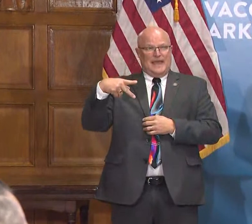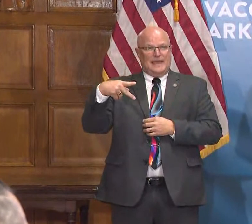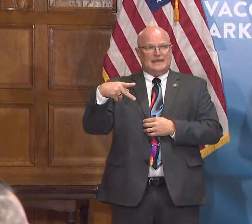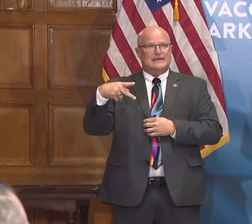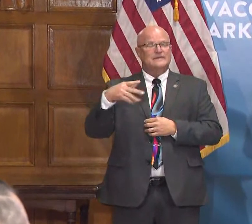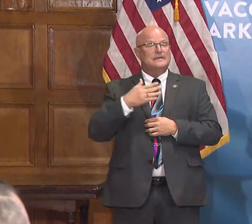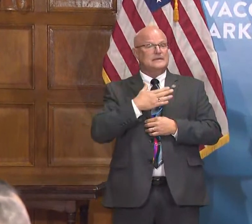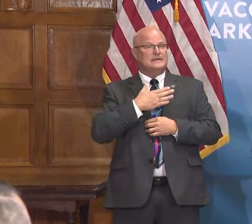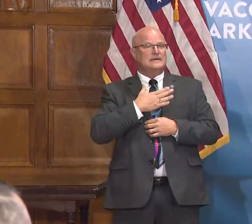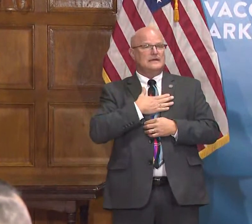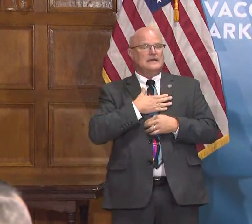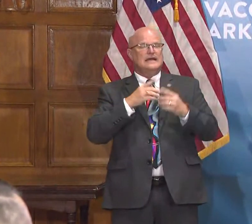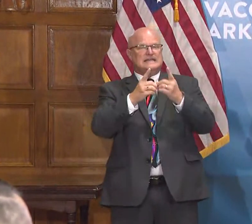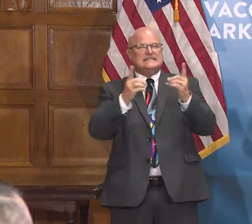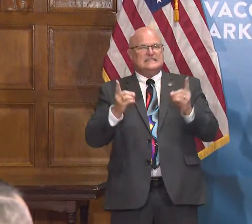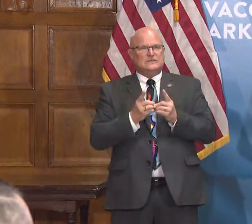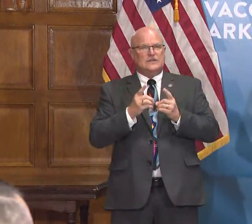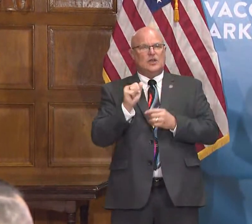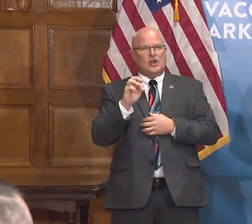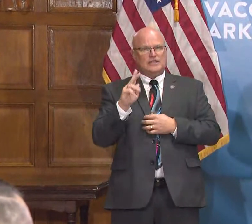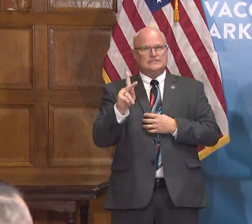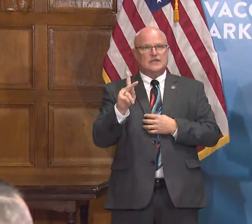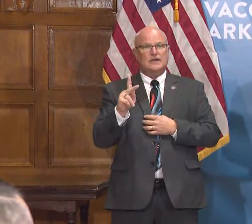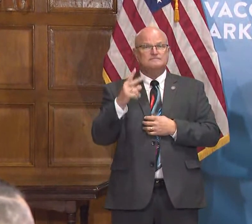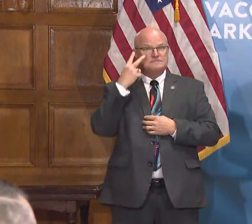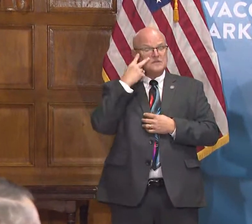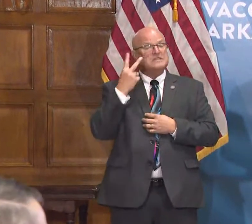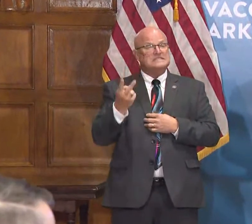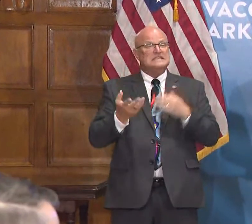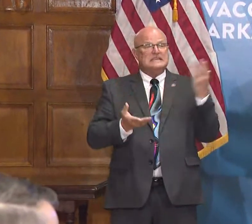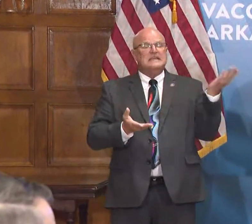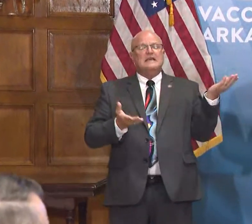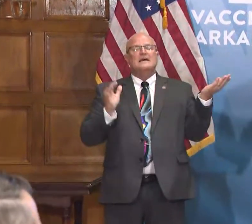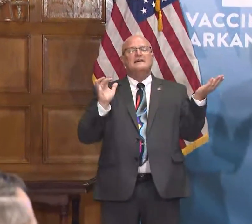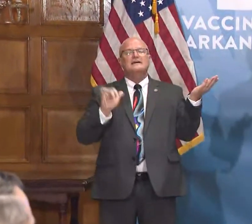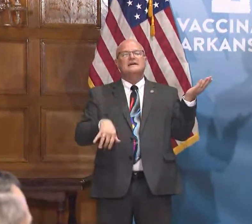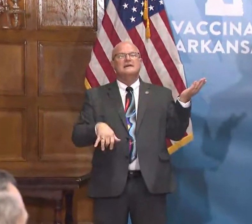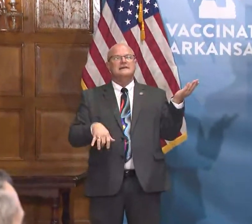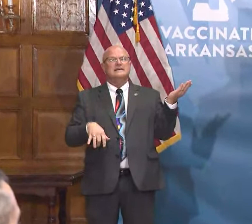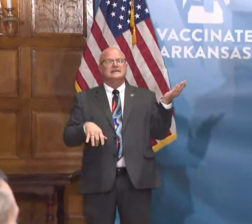My Districting Arkansas, and you can see here the